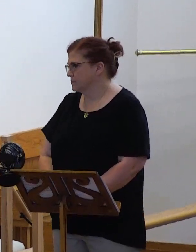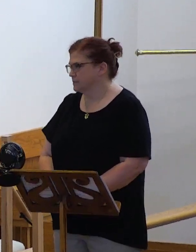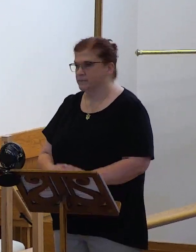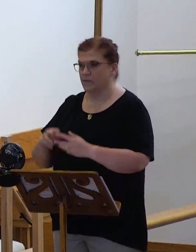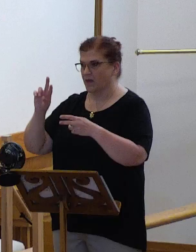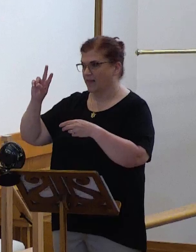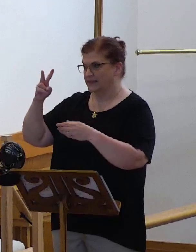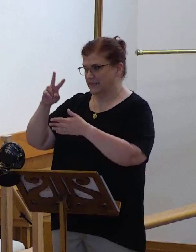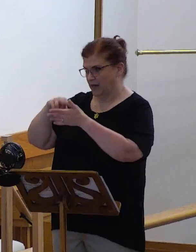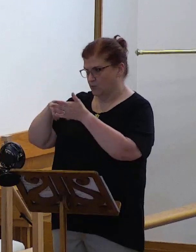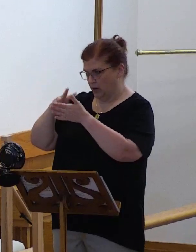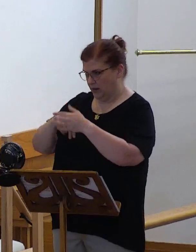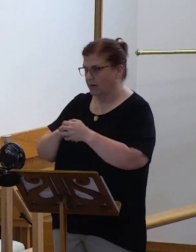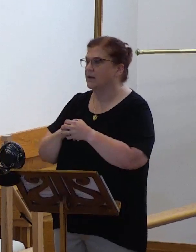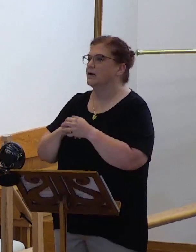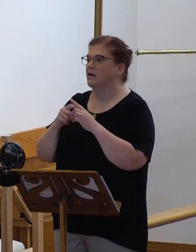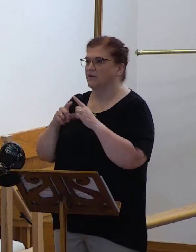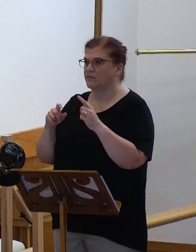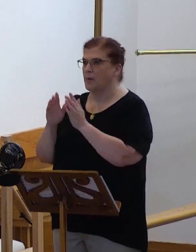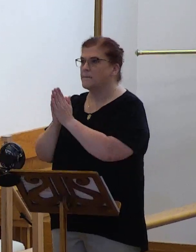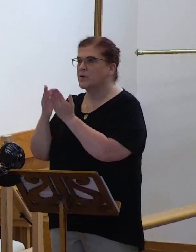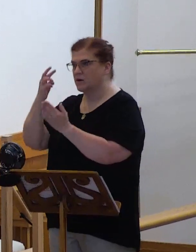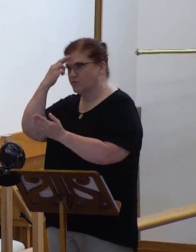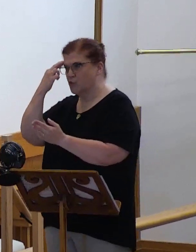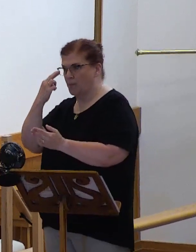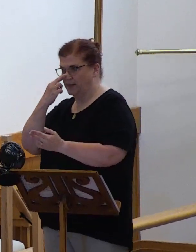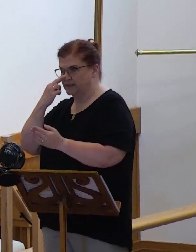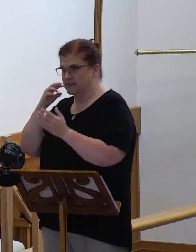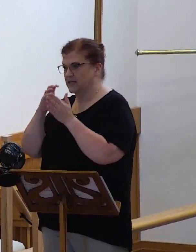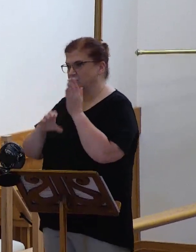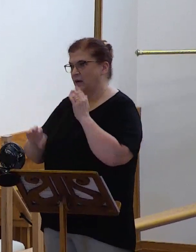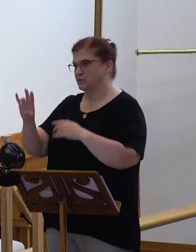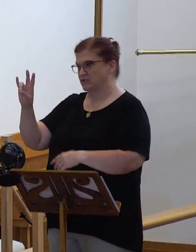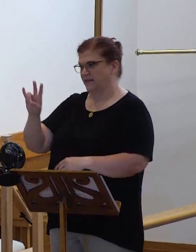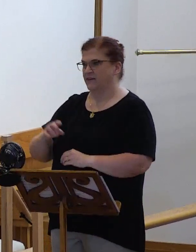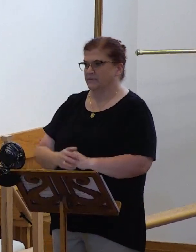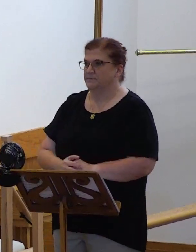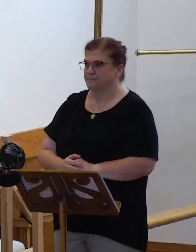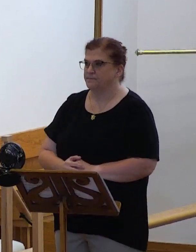The second reading is from the book of Romans, chapter 7.